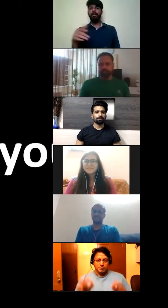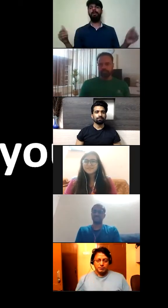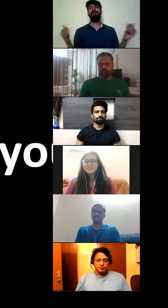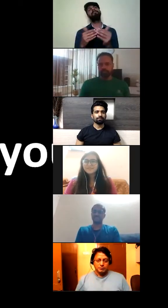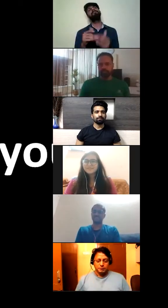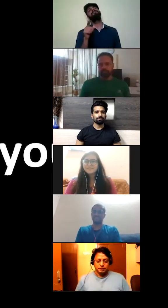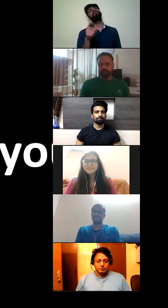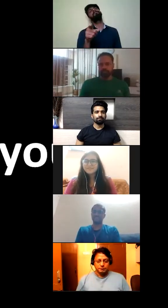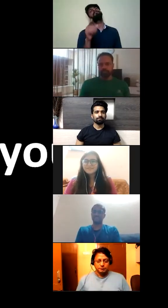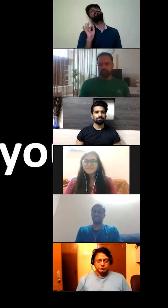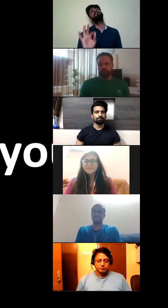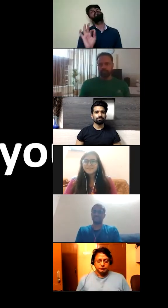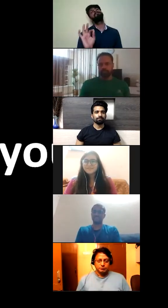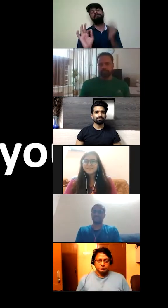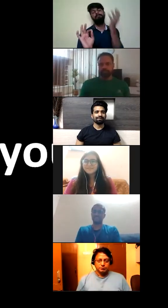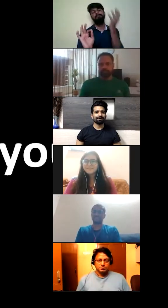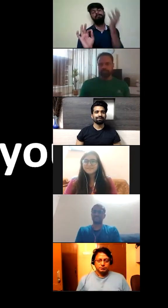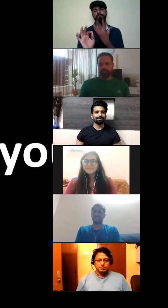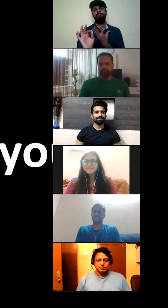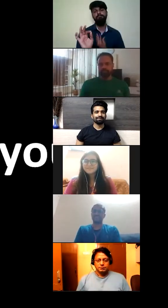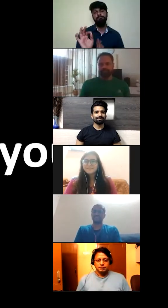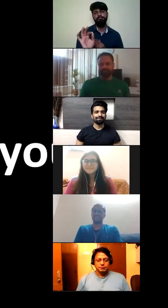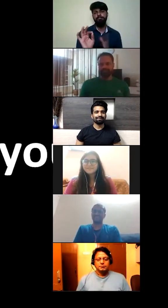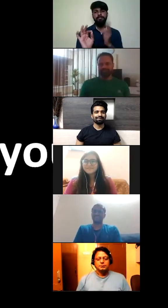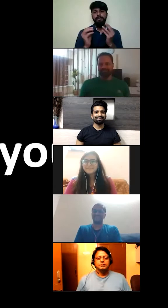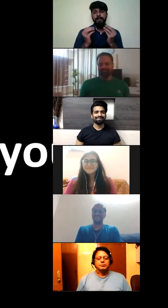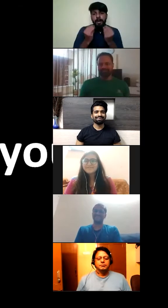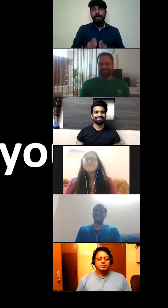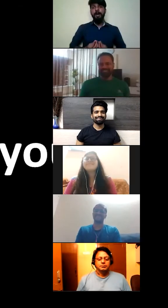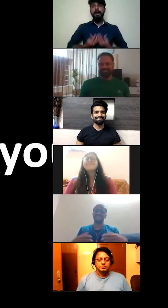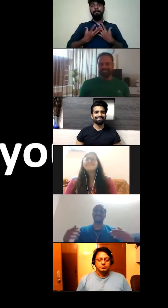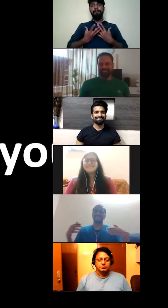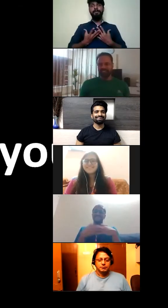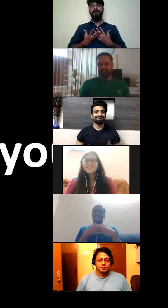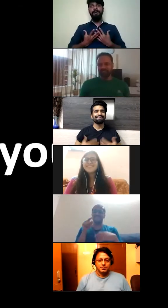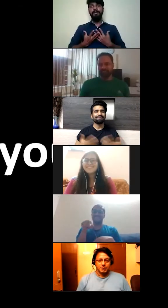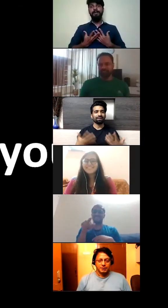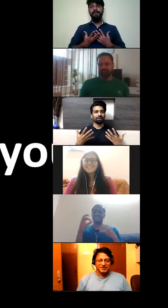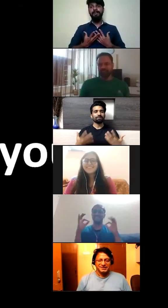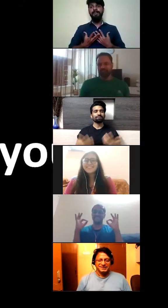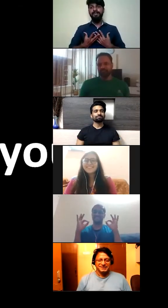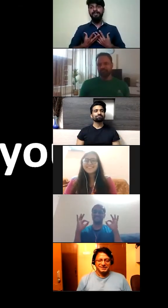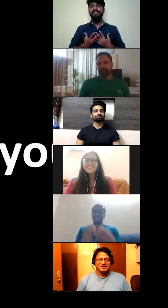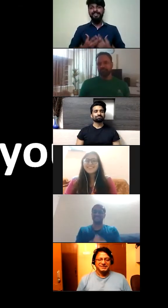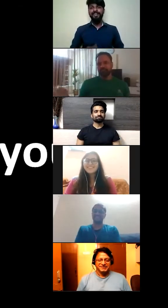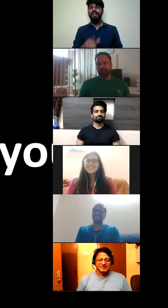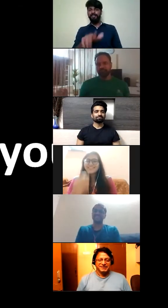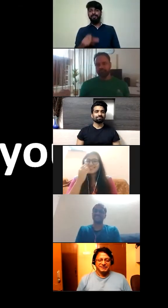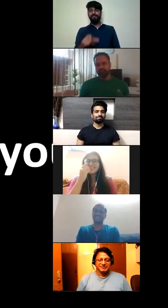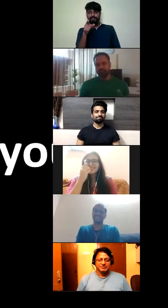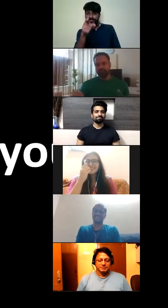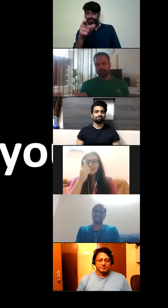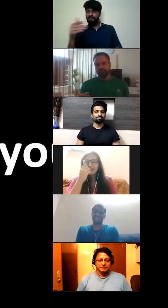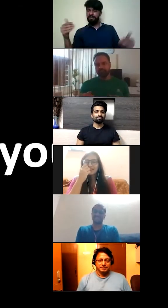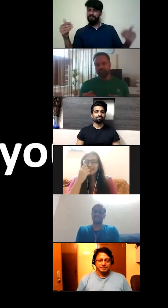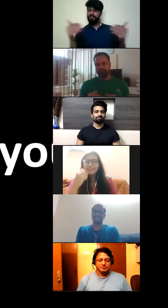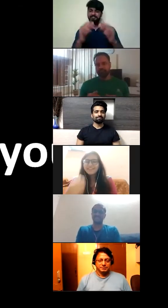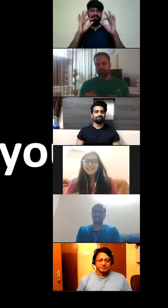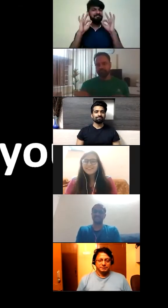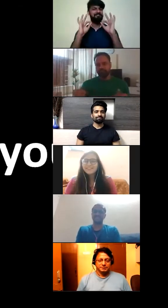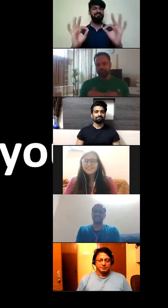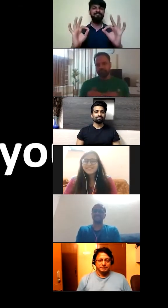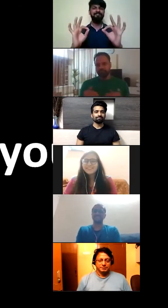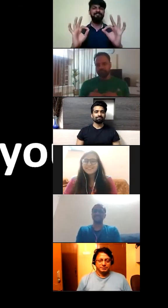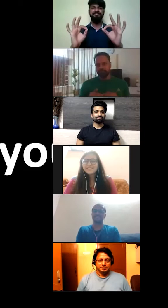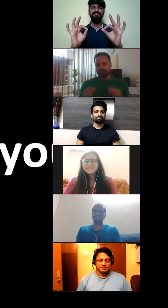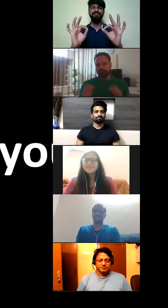You meet, nice. So we have to use a facial expression, the smiley one as well. You must be happy while you are meeting with